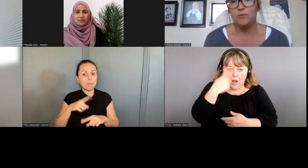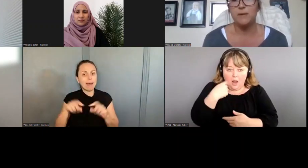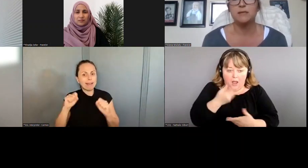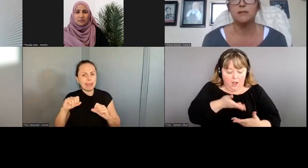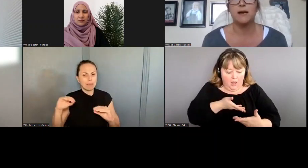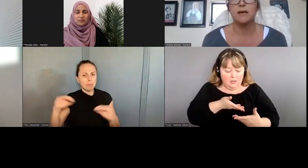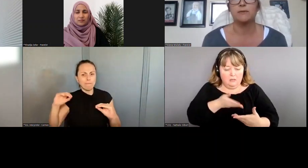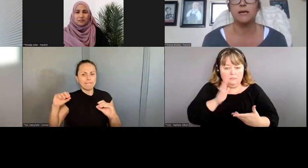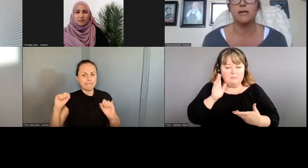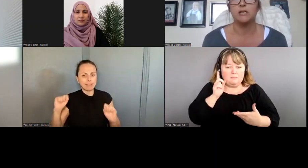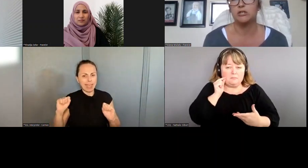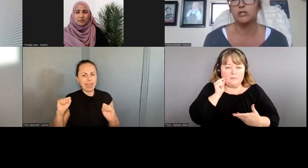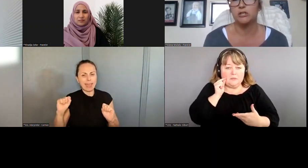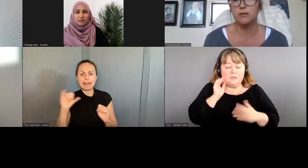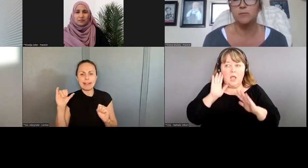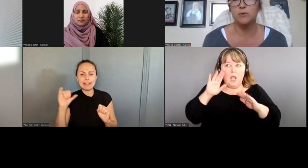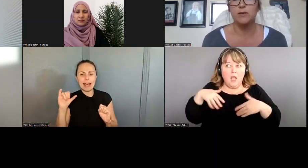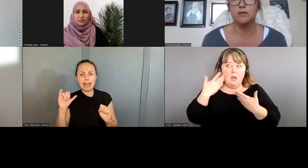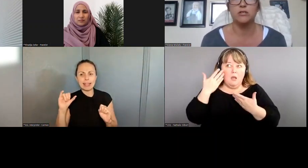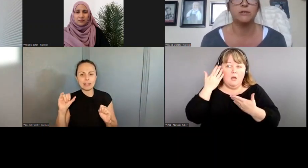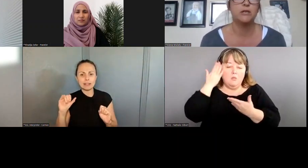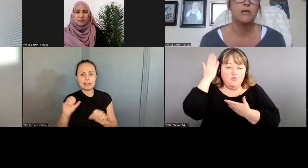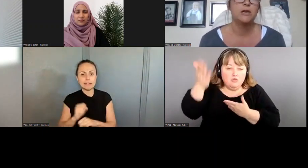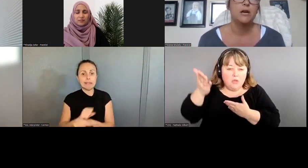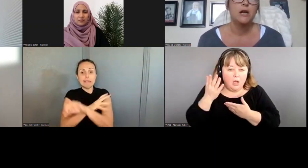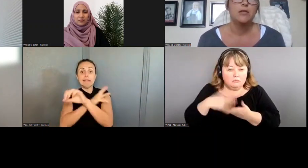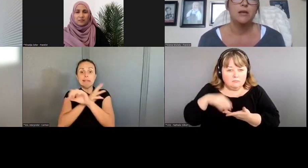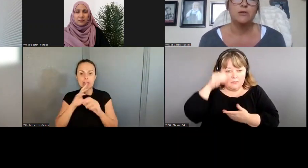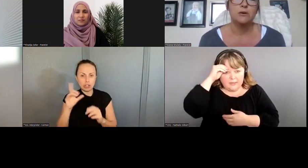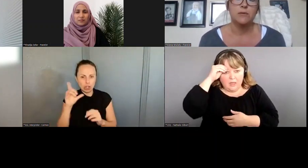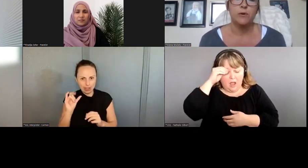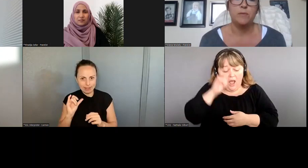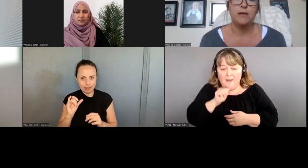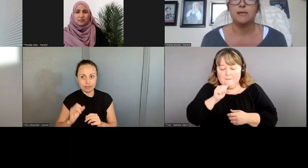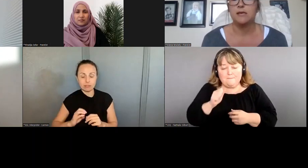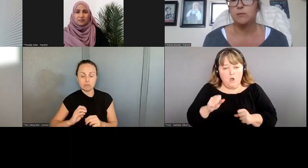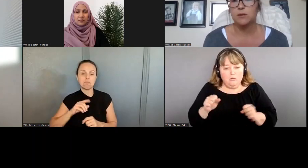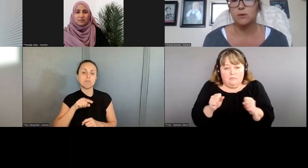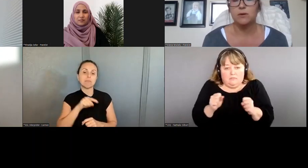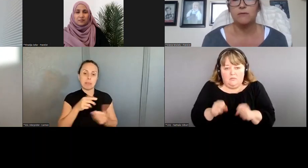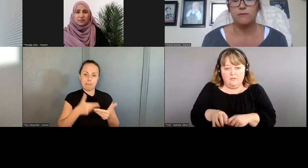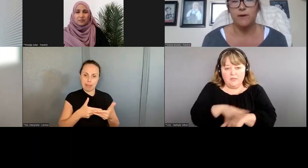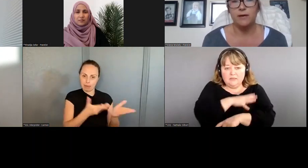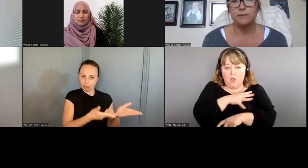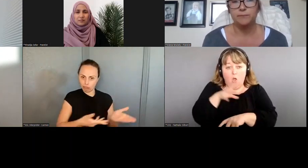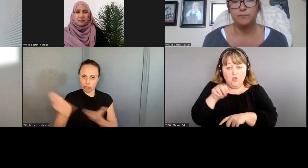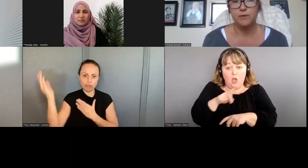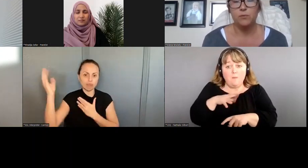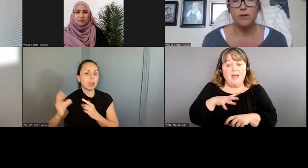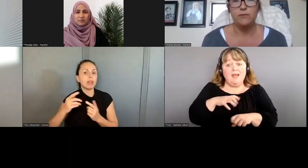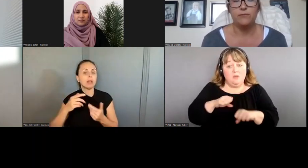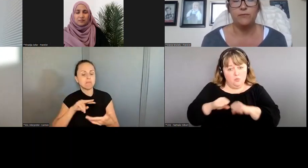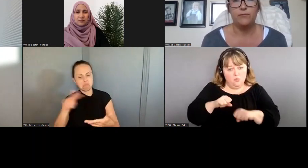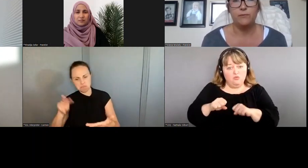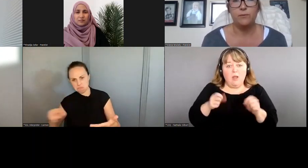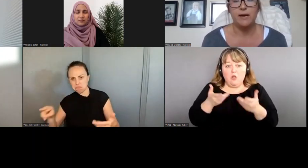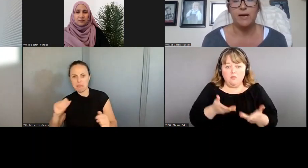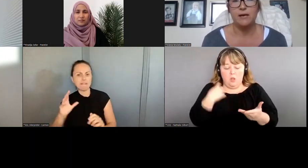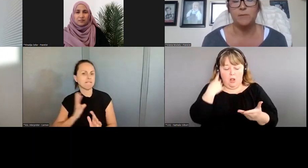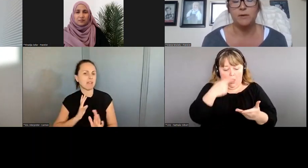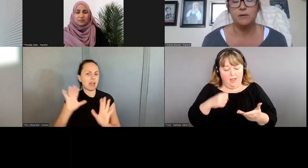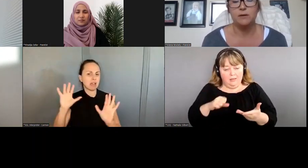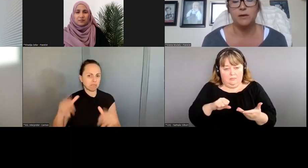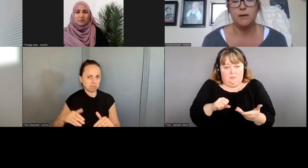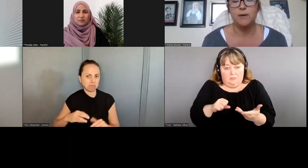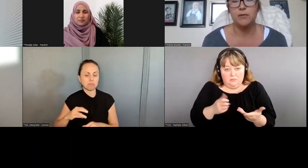type movement, kind of like a chill more than a shiver. They took him from me and said he was cold and fine. We've